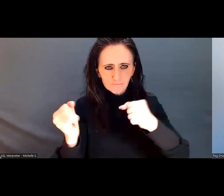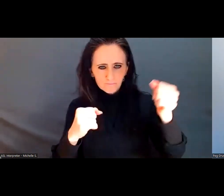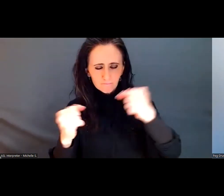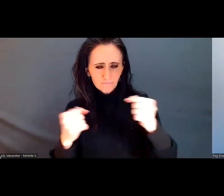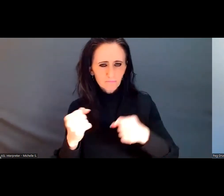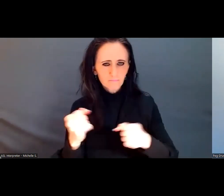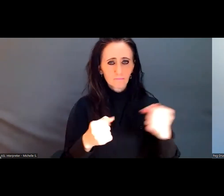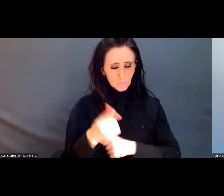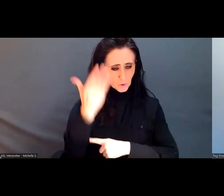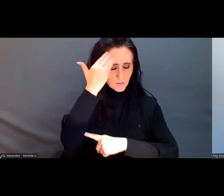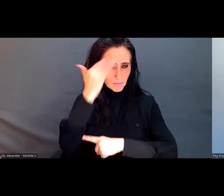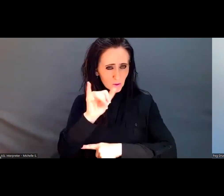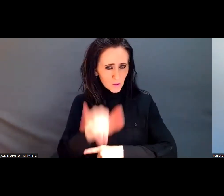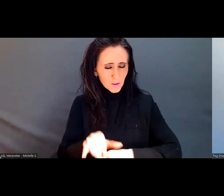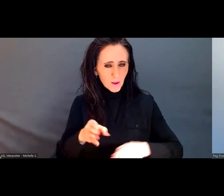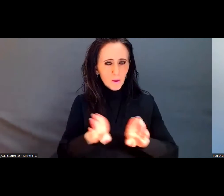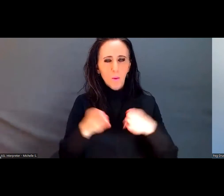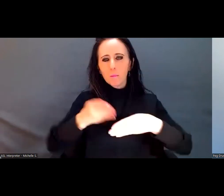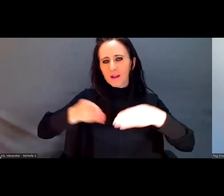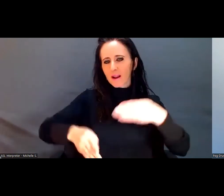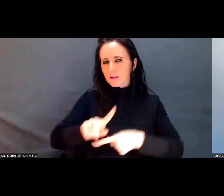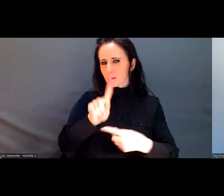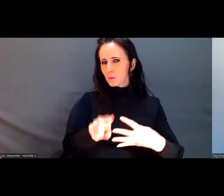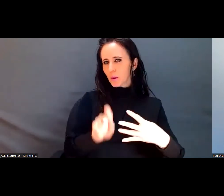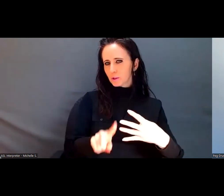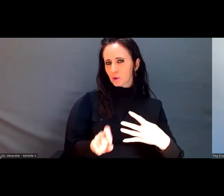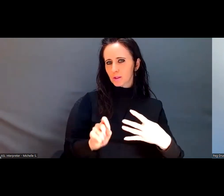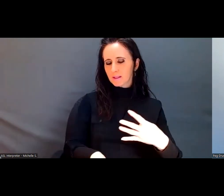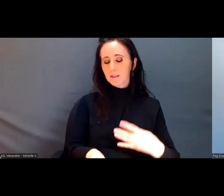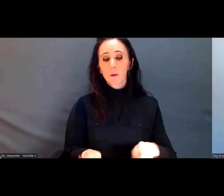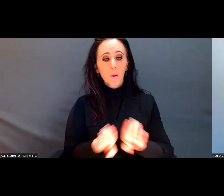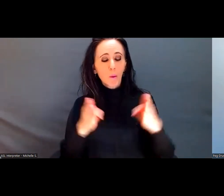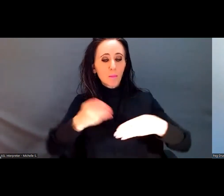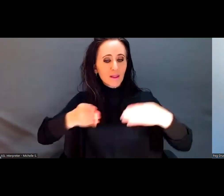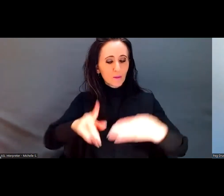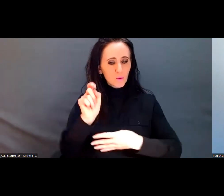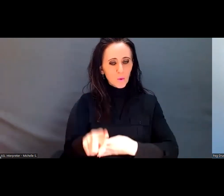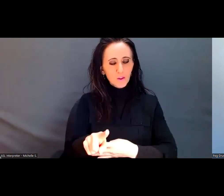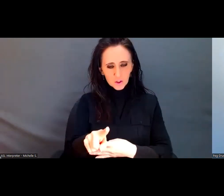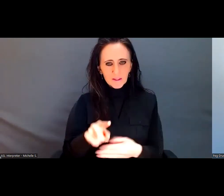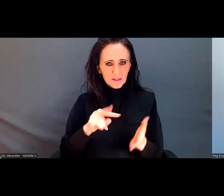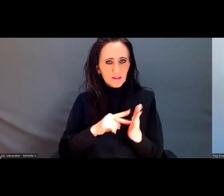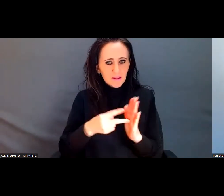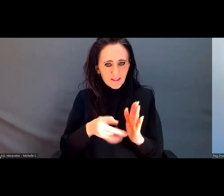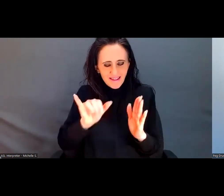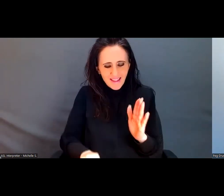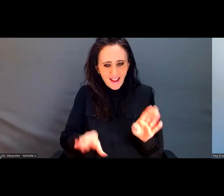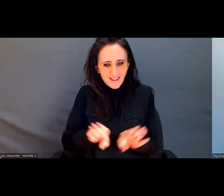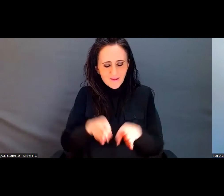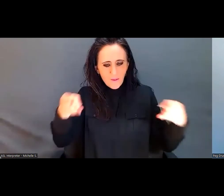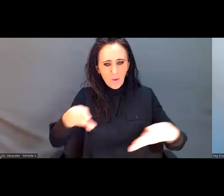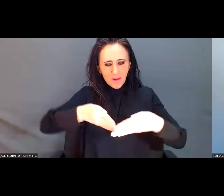with this tool, open-ended questions. Yeah. Open-ended questions do exactly as the name implies.